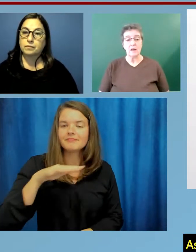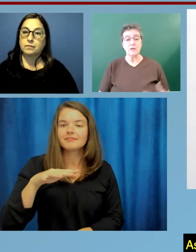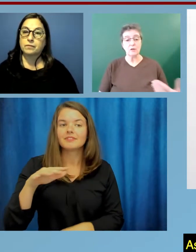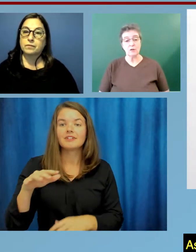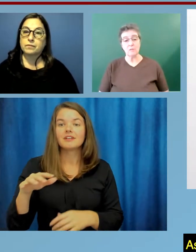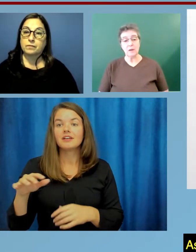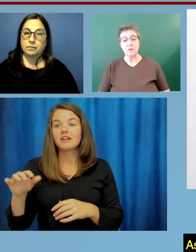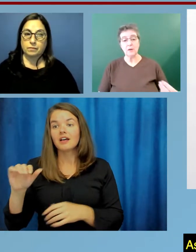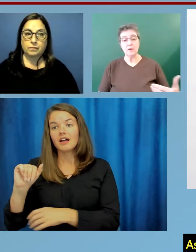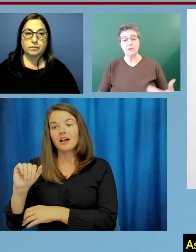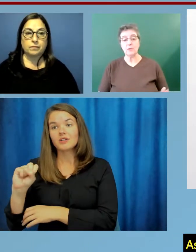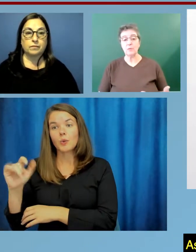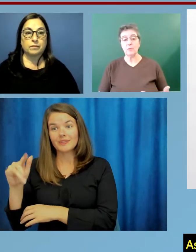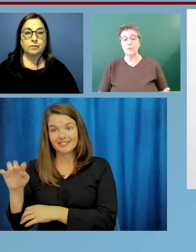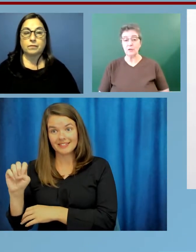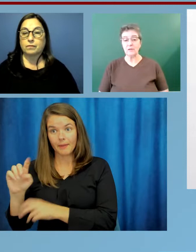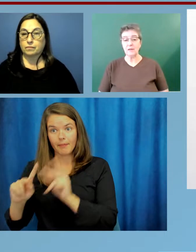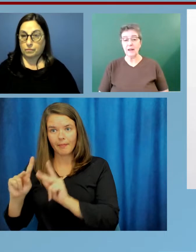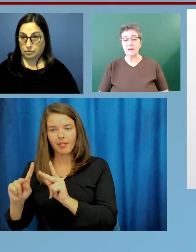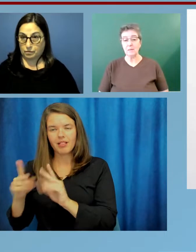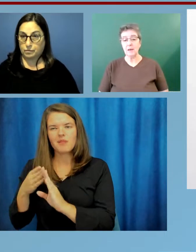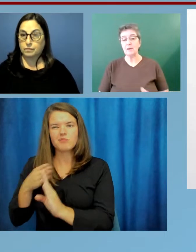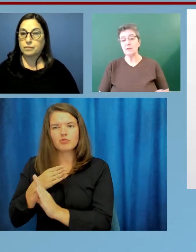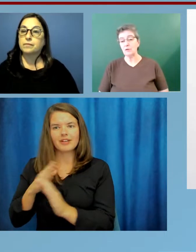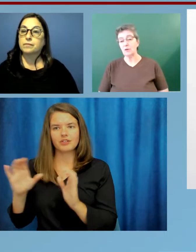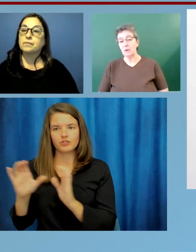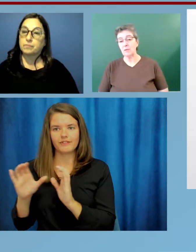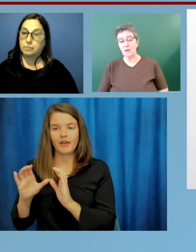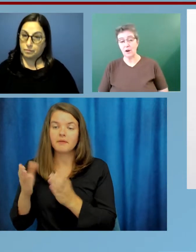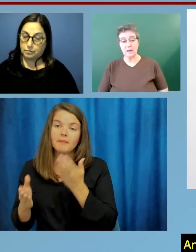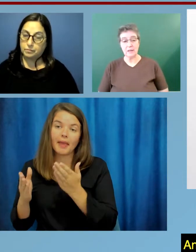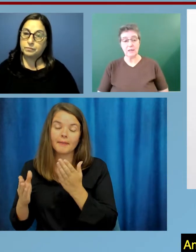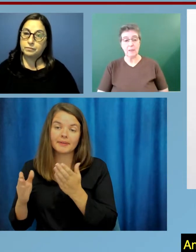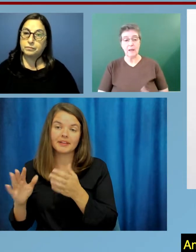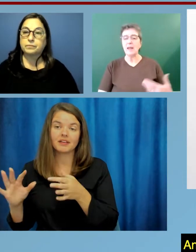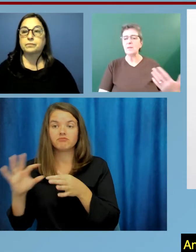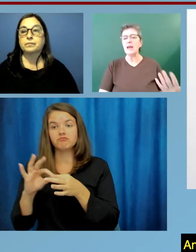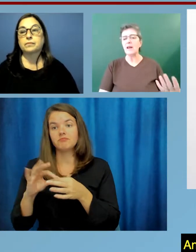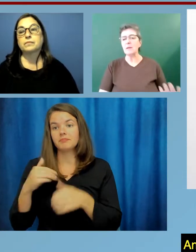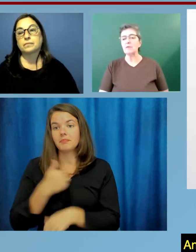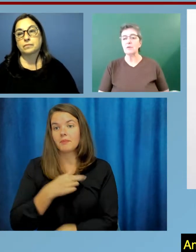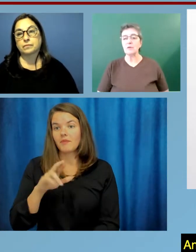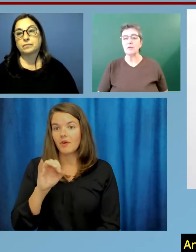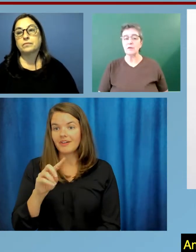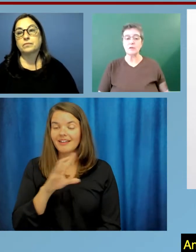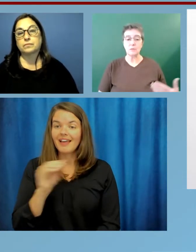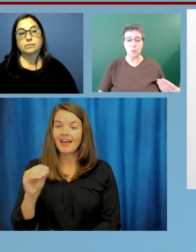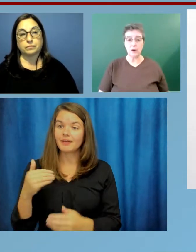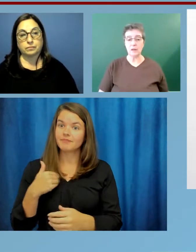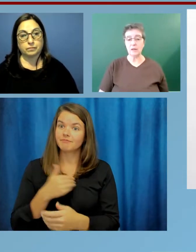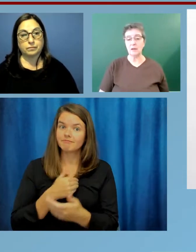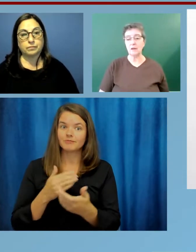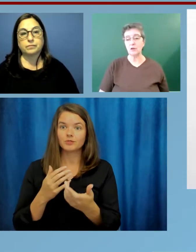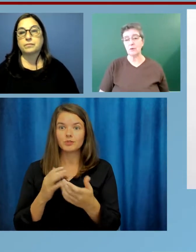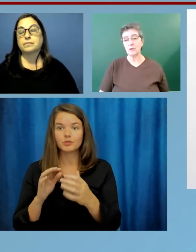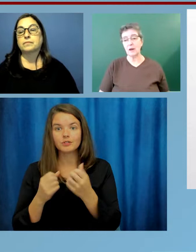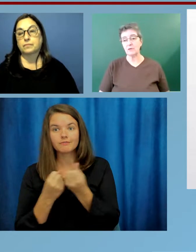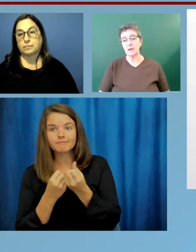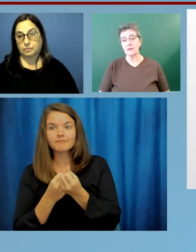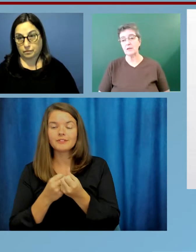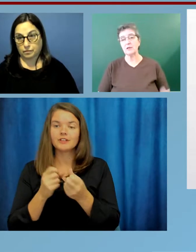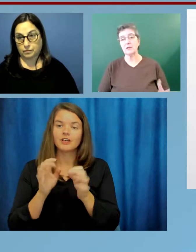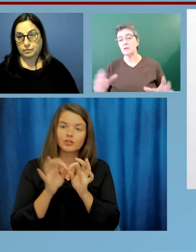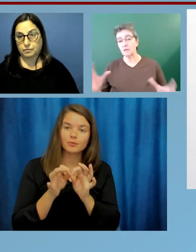States. Associate people are those who are pre-certified, maybe an associate member of RID. And then we have members who are also supporting the interpreter